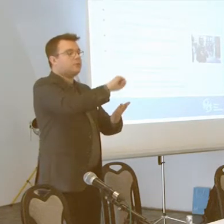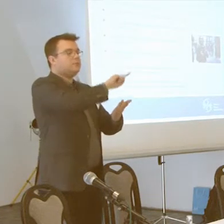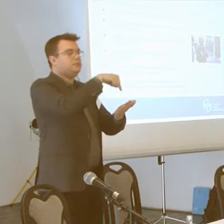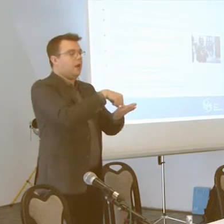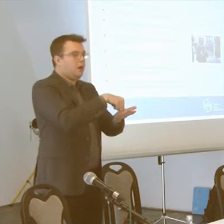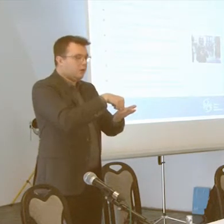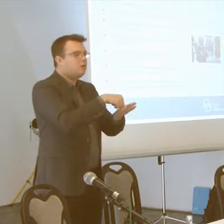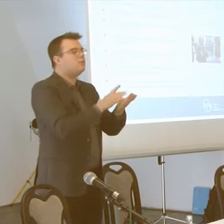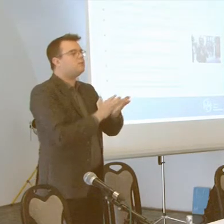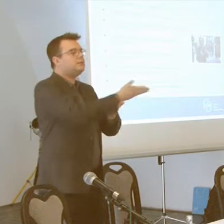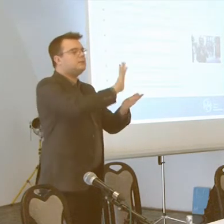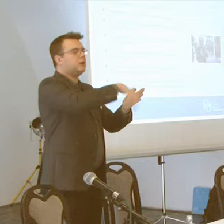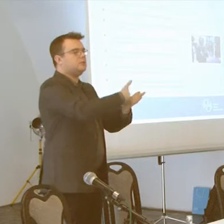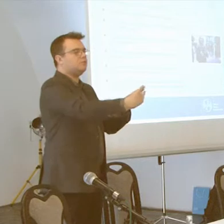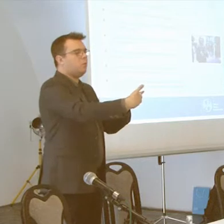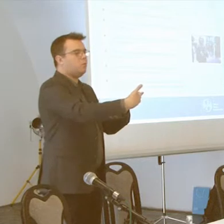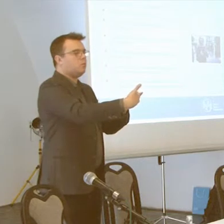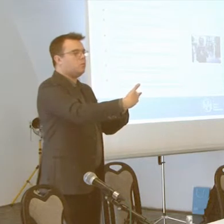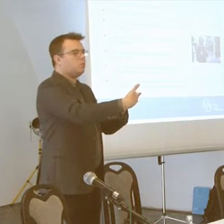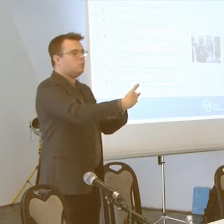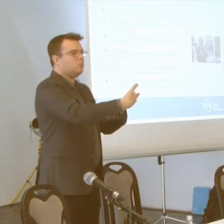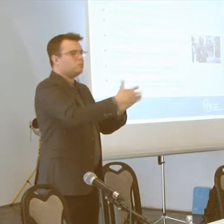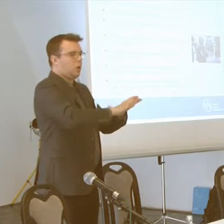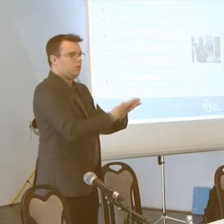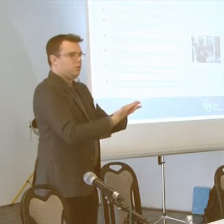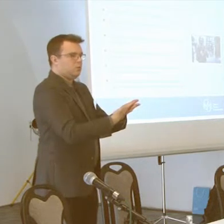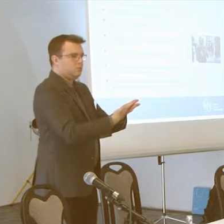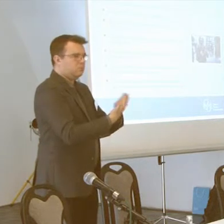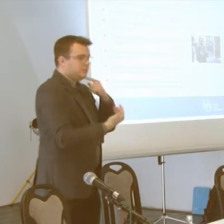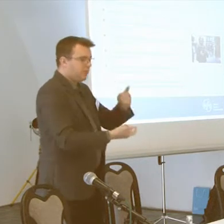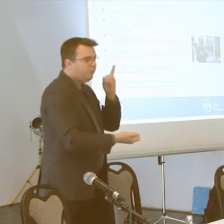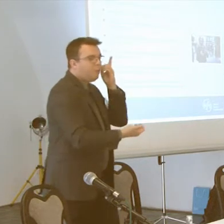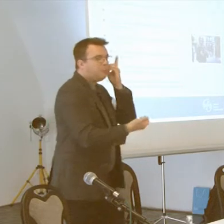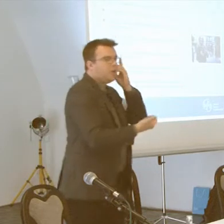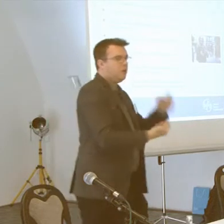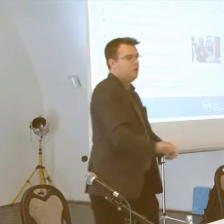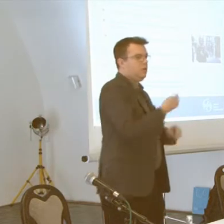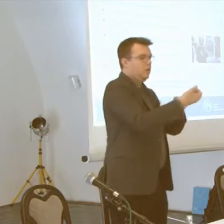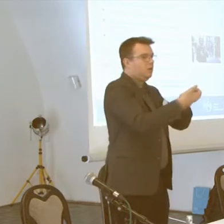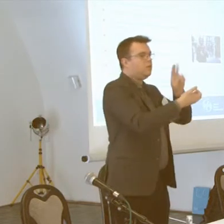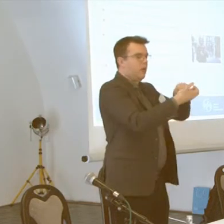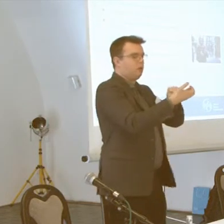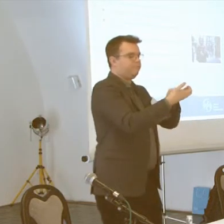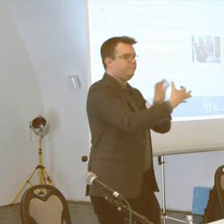was the intention you could call 112 and using sign language through your cell